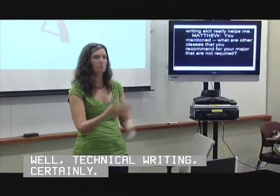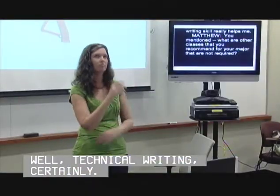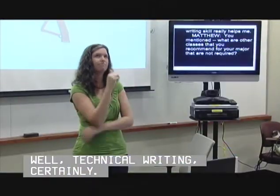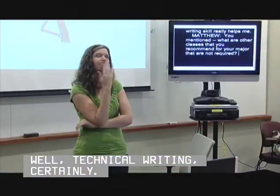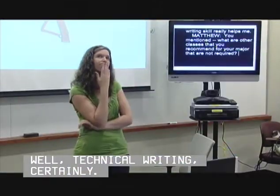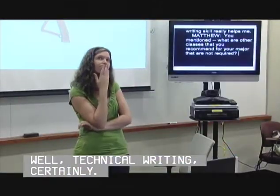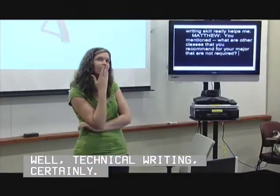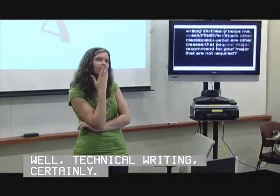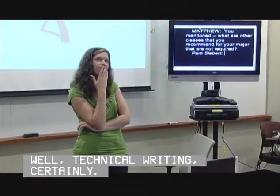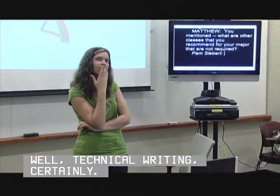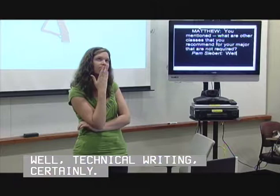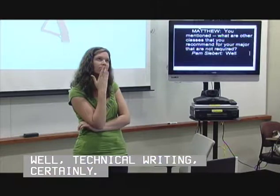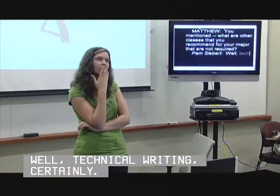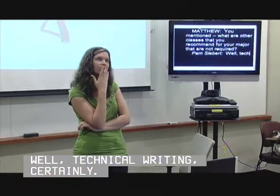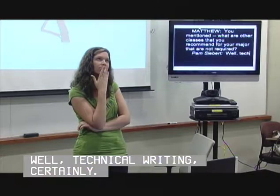Well, technical writing, certainly.